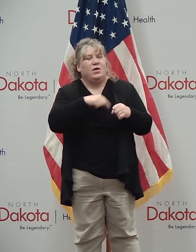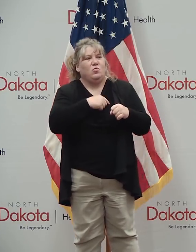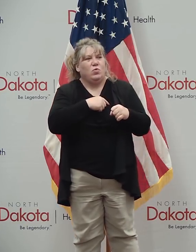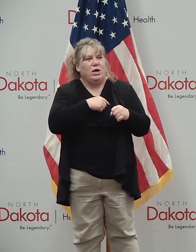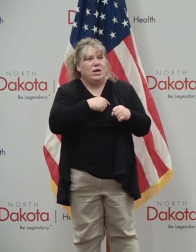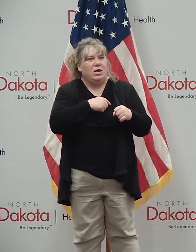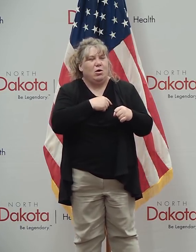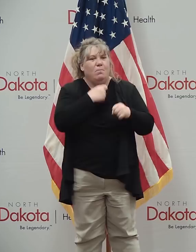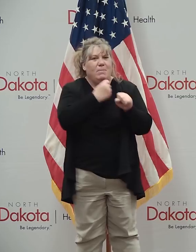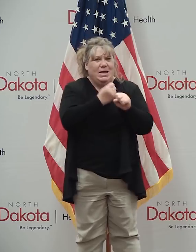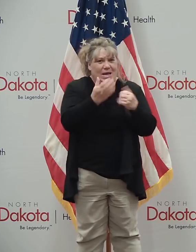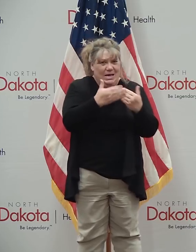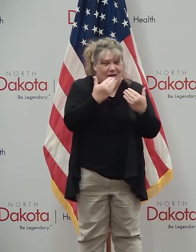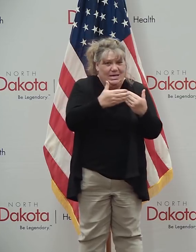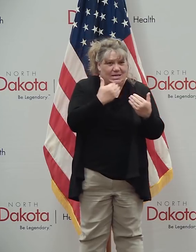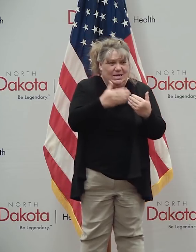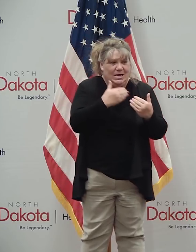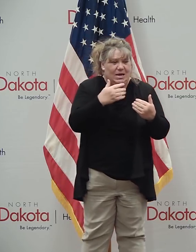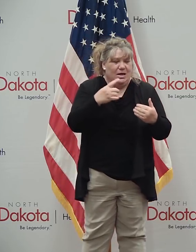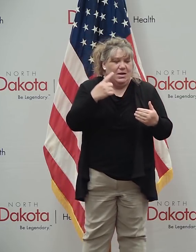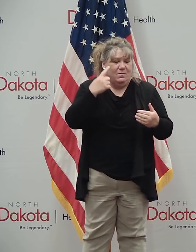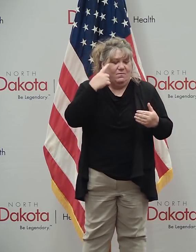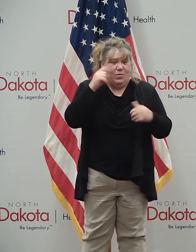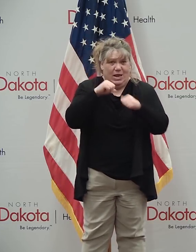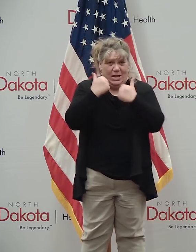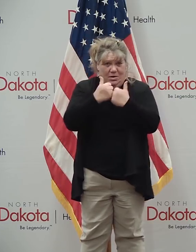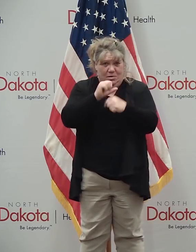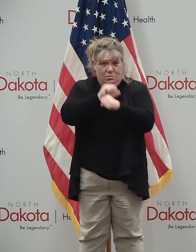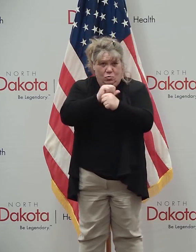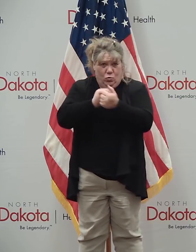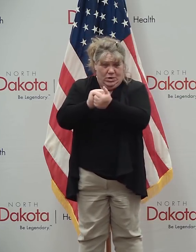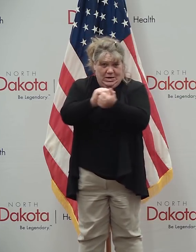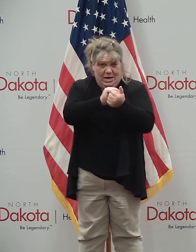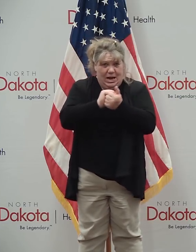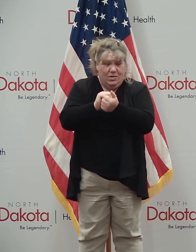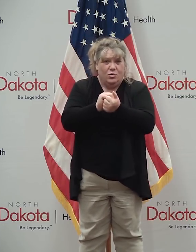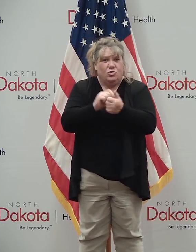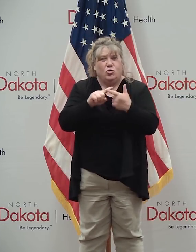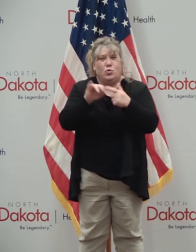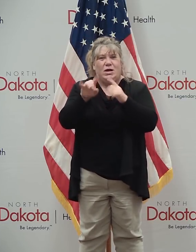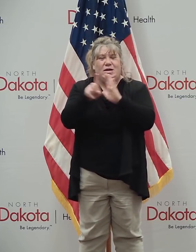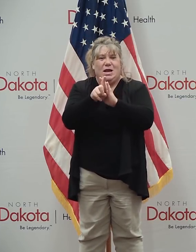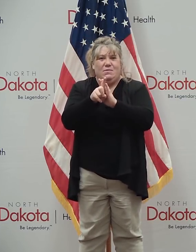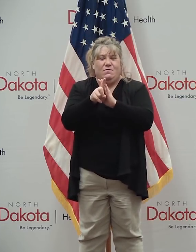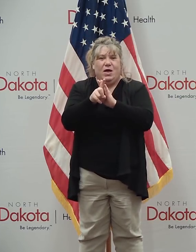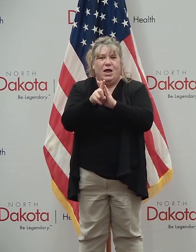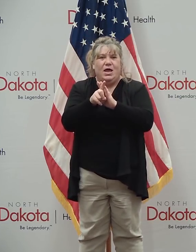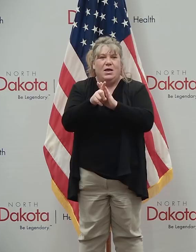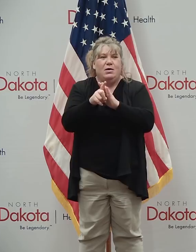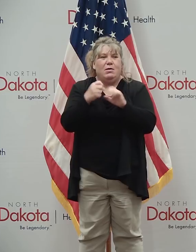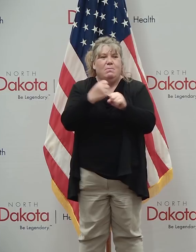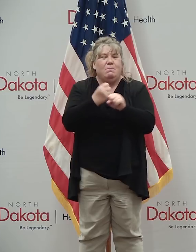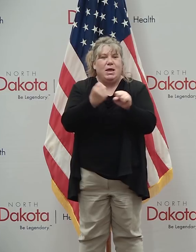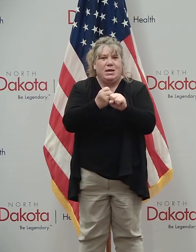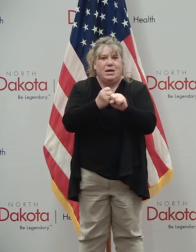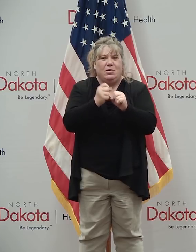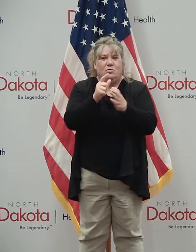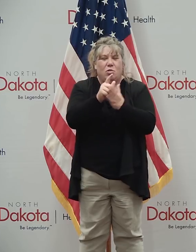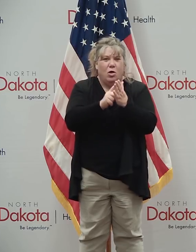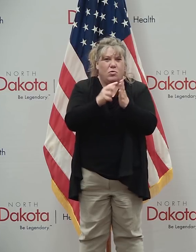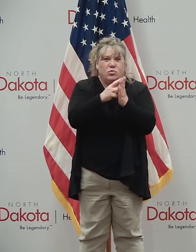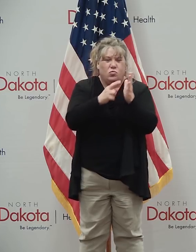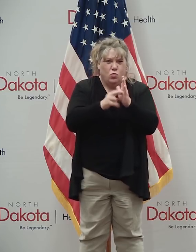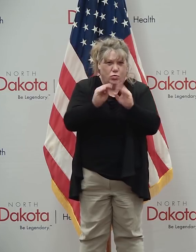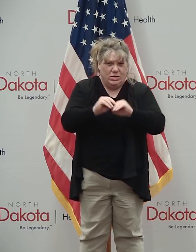tape, getting our regulatory agencies to work as one towards identifying, streamlining regulations and clarifying and